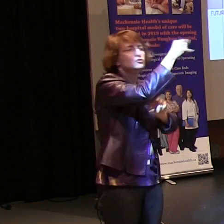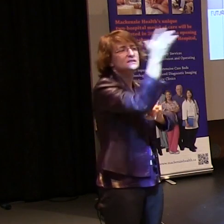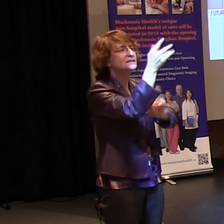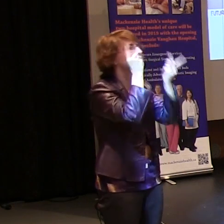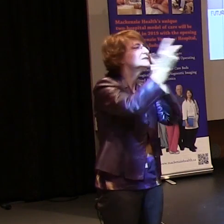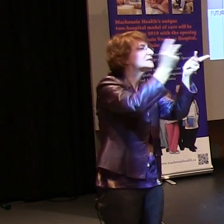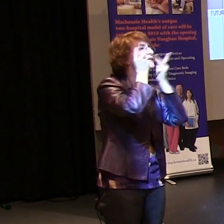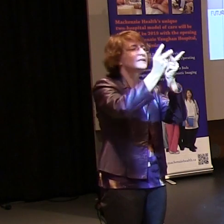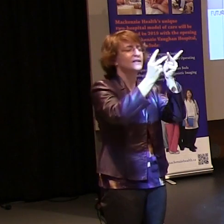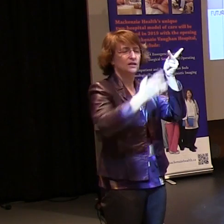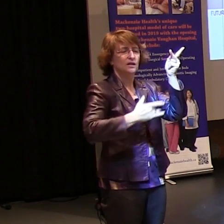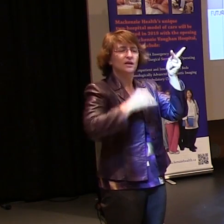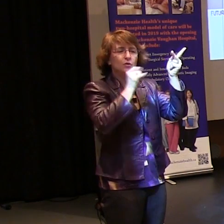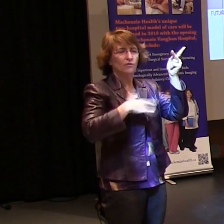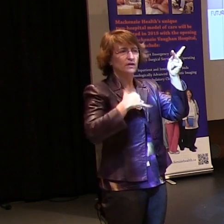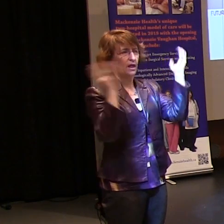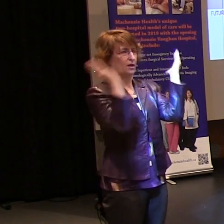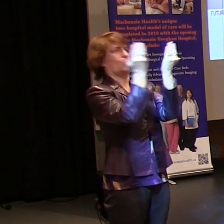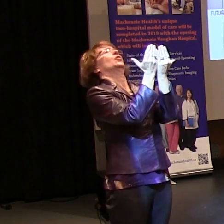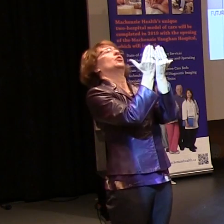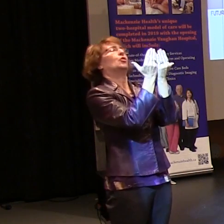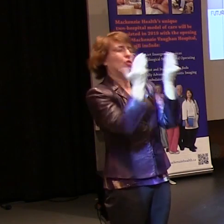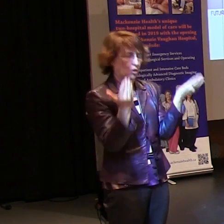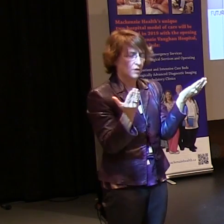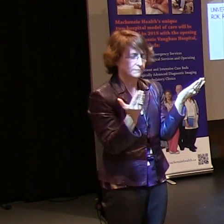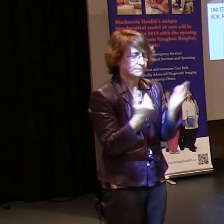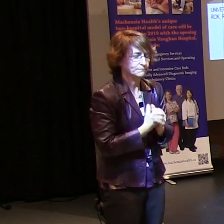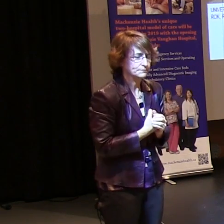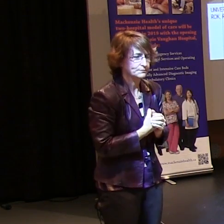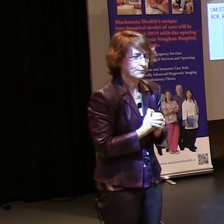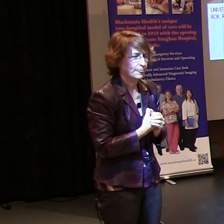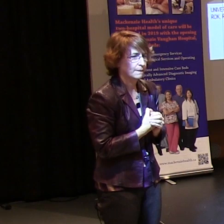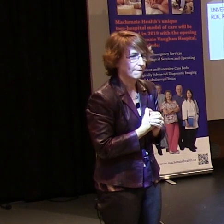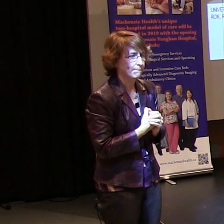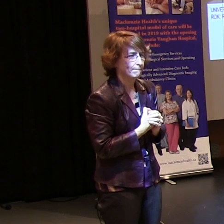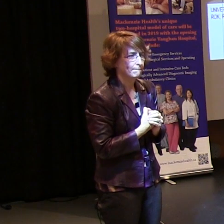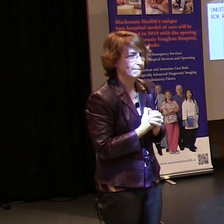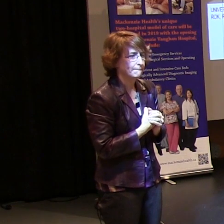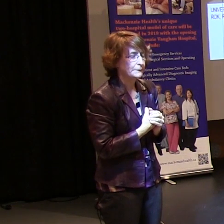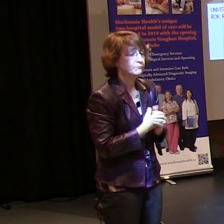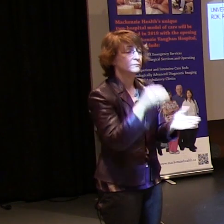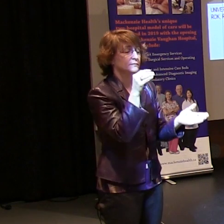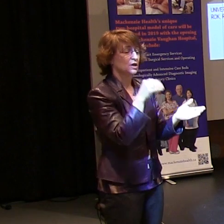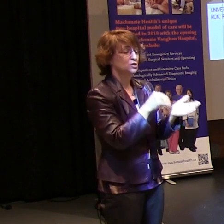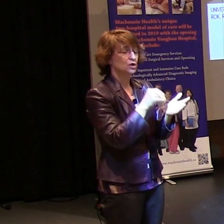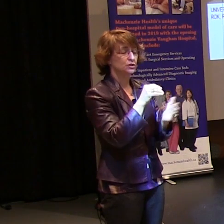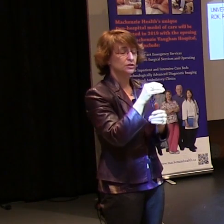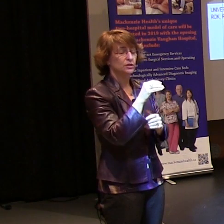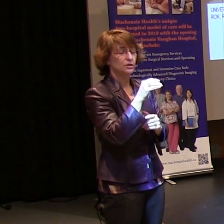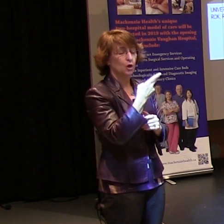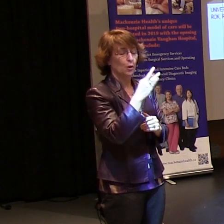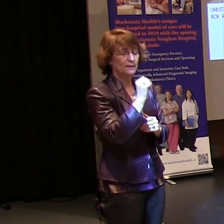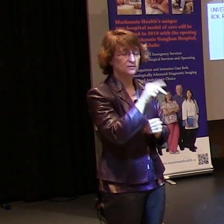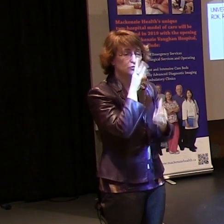feel where you are and you are not forgetting from where you're coming. Dr. Ehrman spoke about all